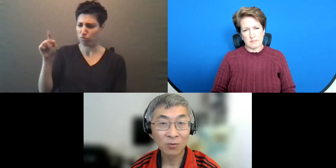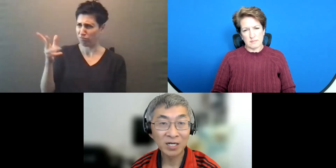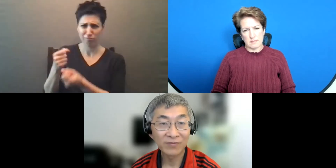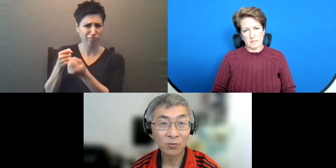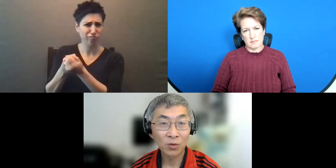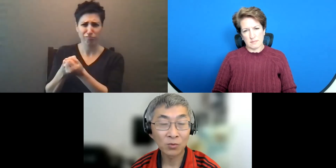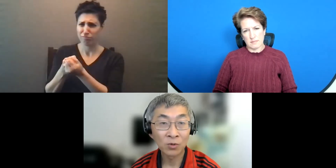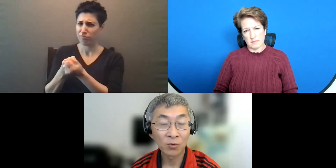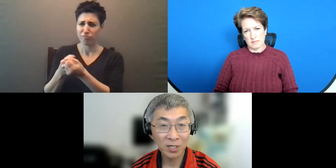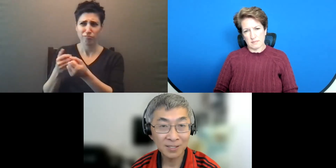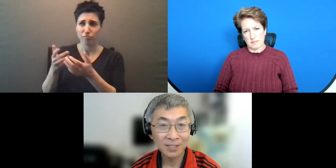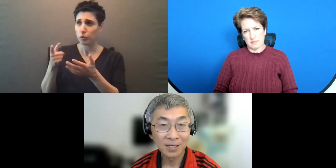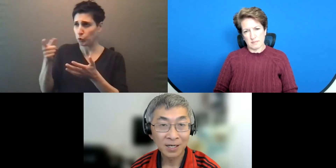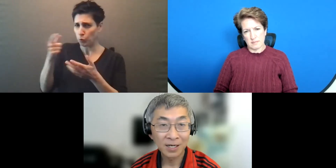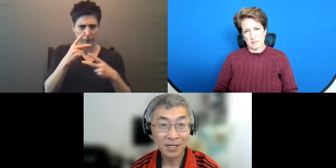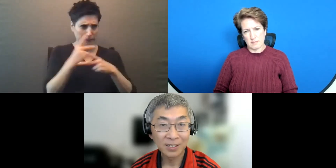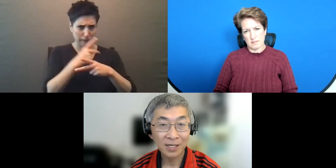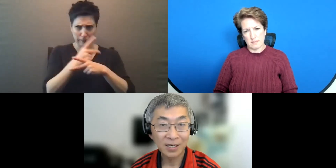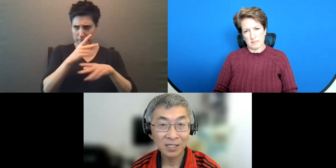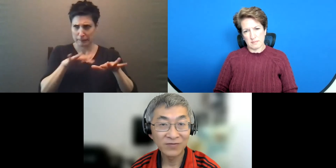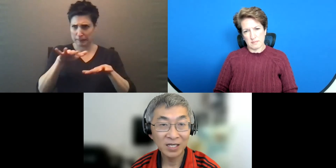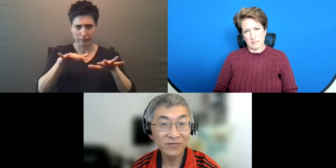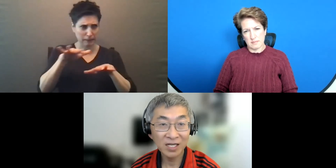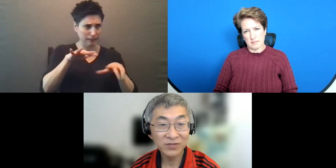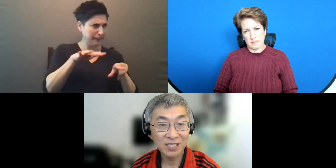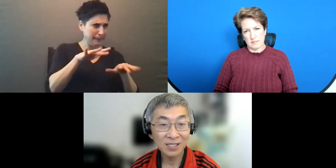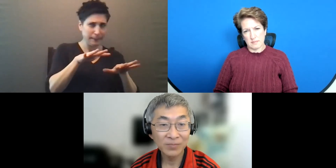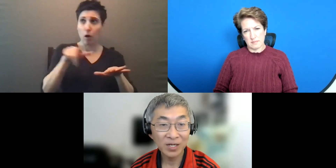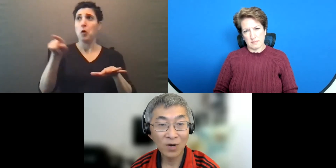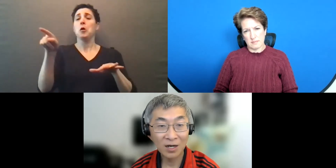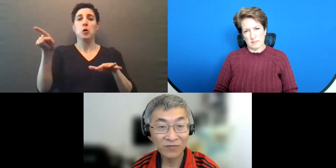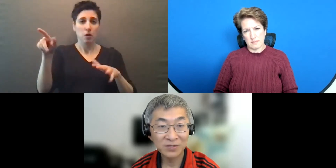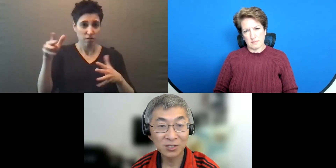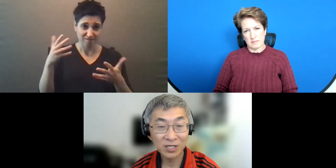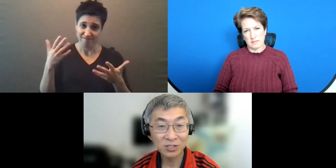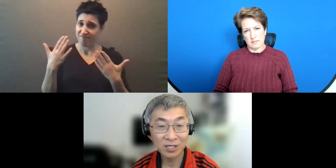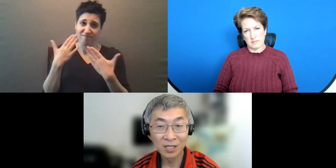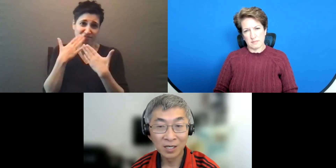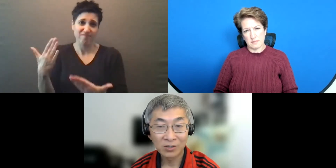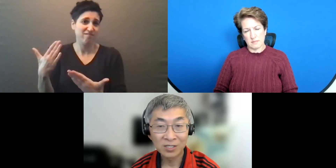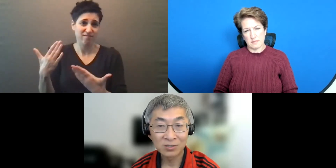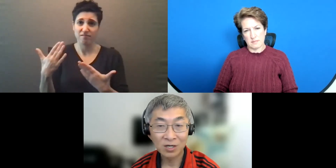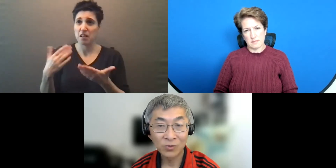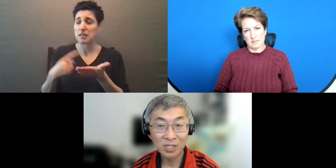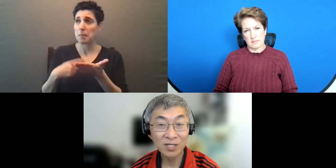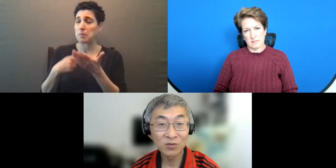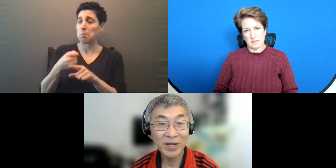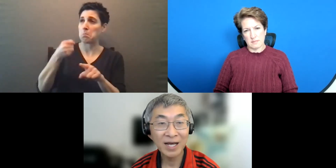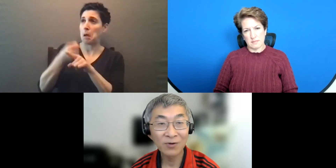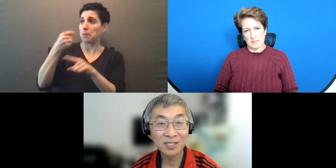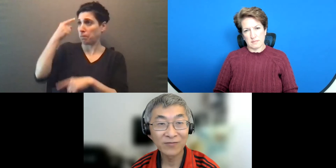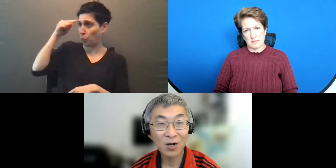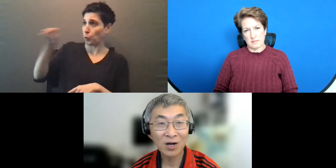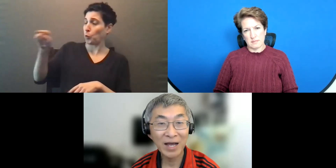working on, whatever works, and even if just simply a one-off situation, you need to we need to